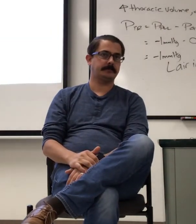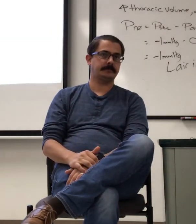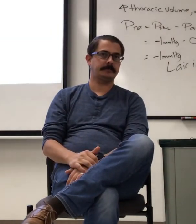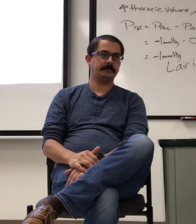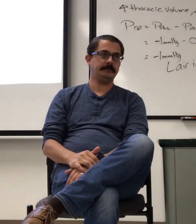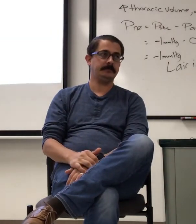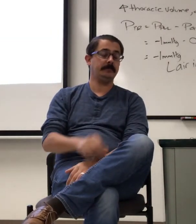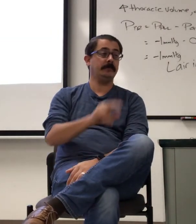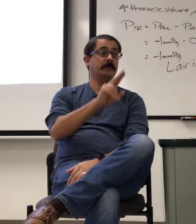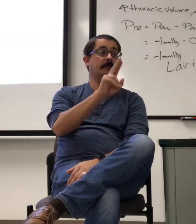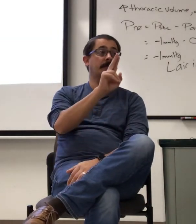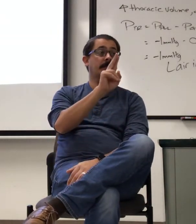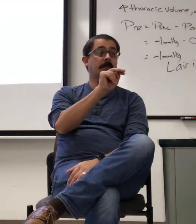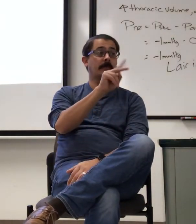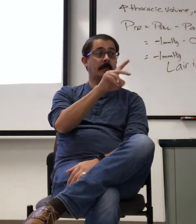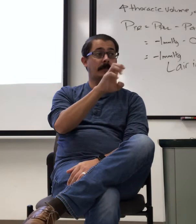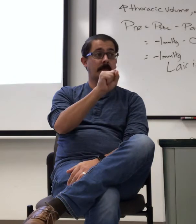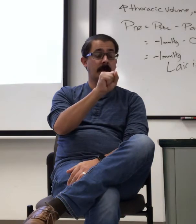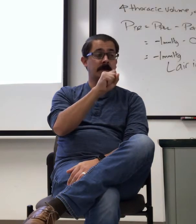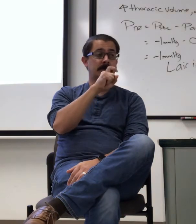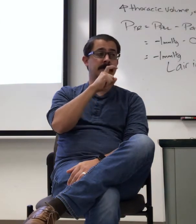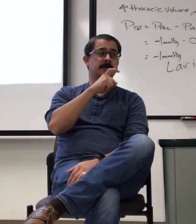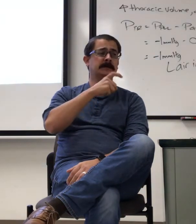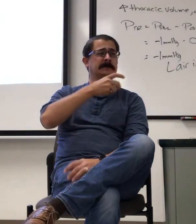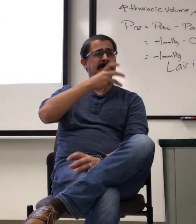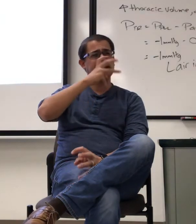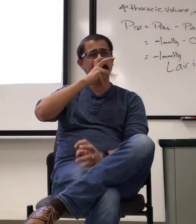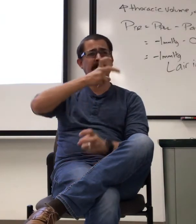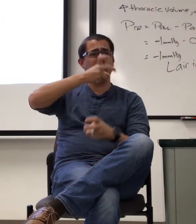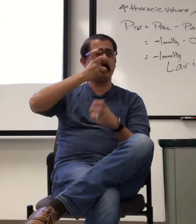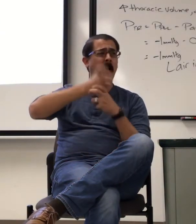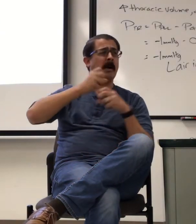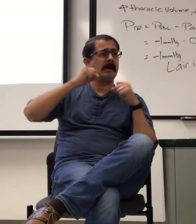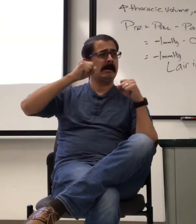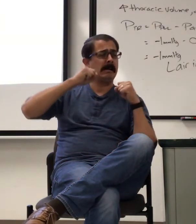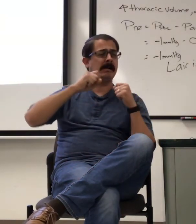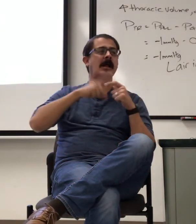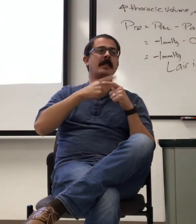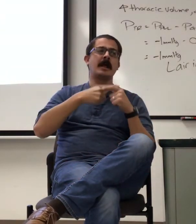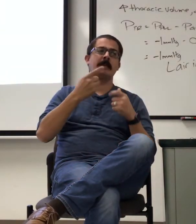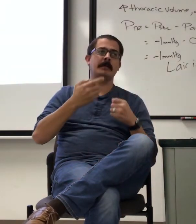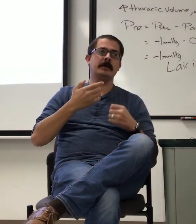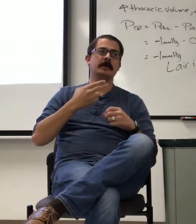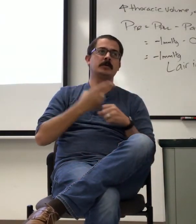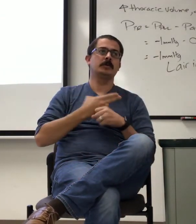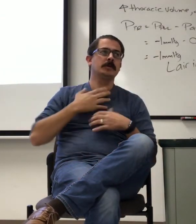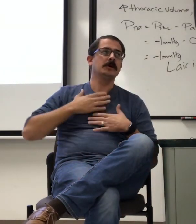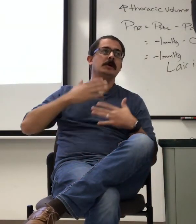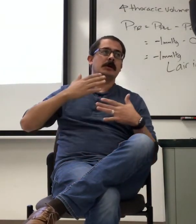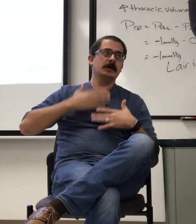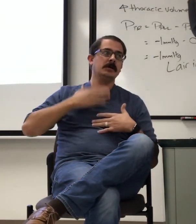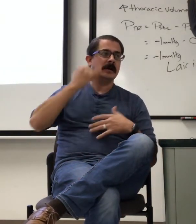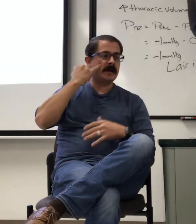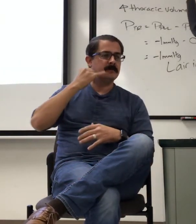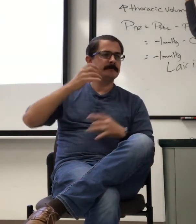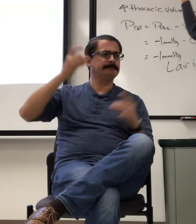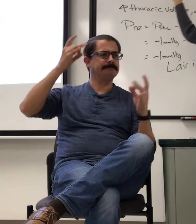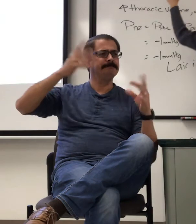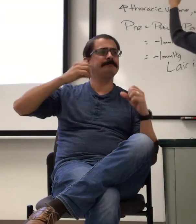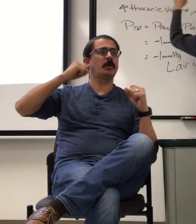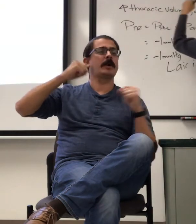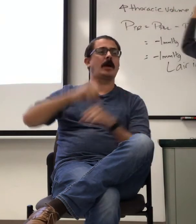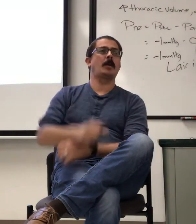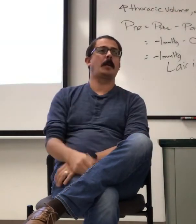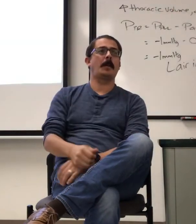Unless you're huffing and puffing during a strenuous workout, then you might be using it. But okay,